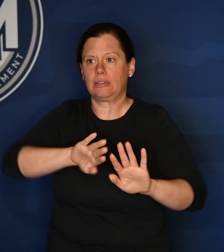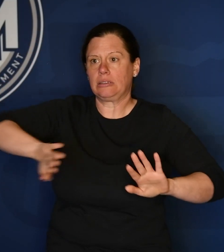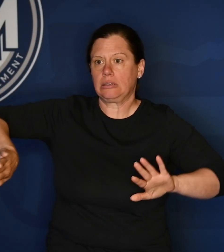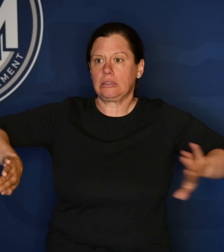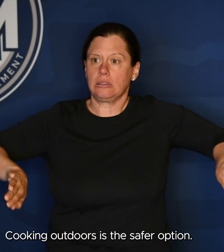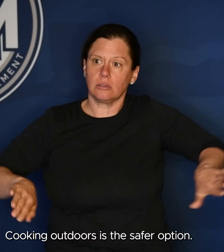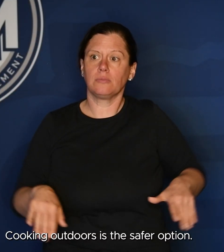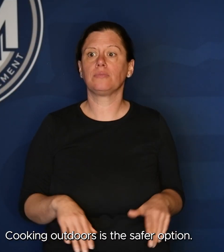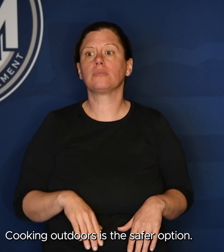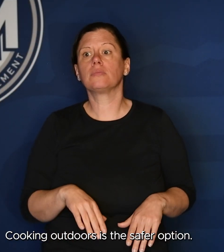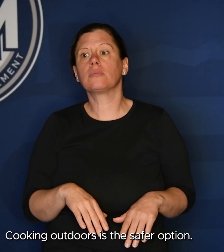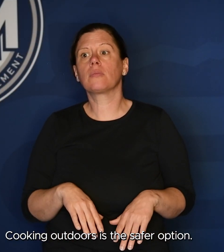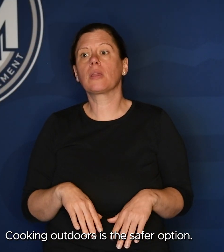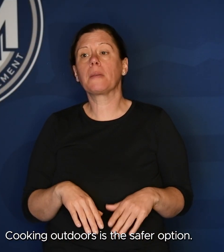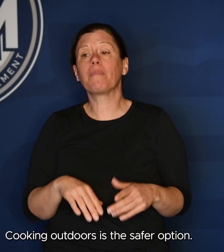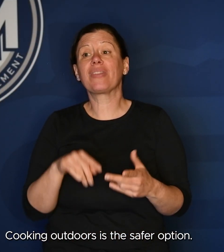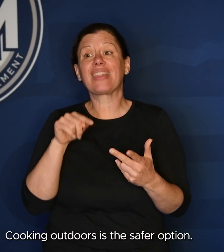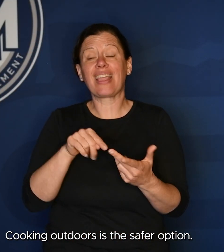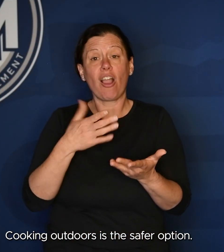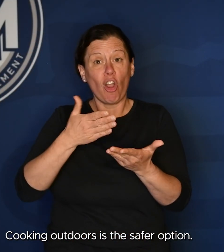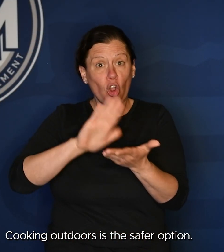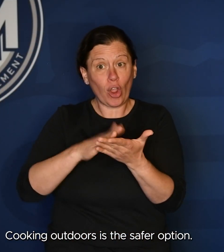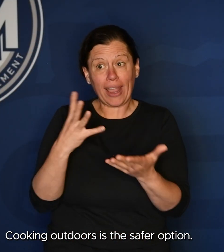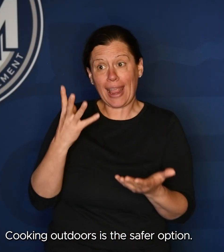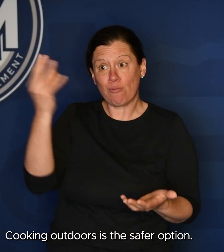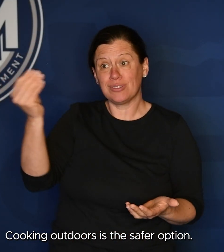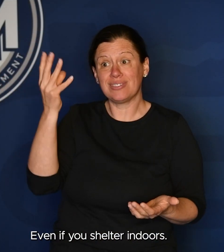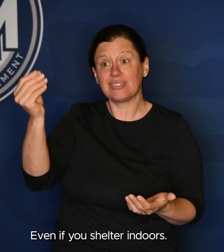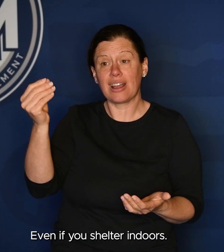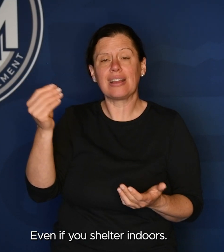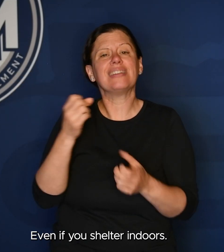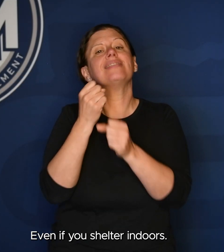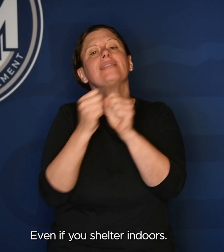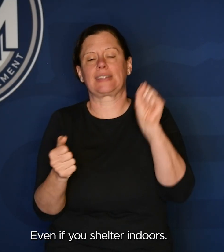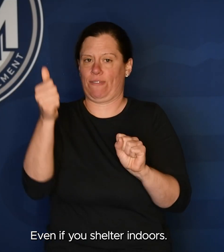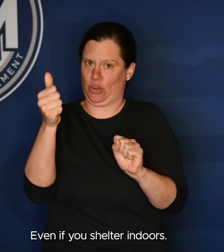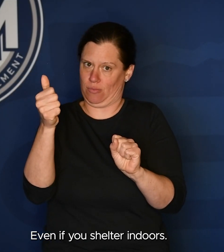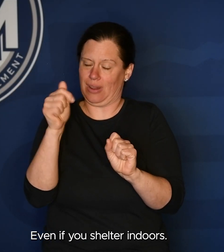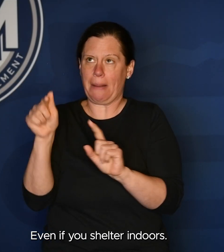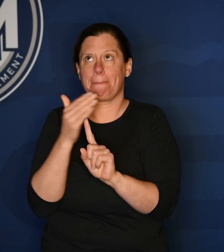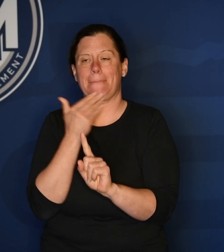Cooking outdoors is the safer option, even if you shelter indoors.